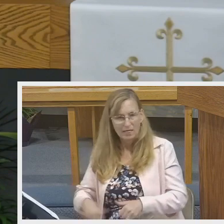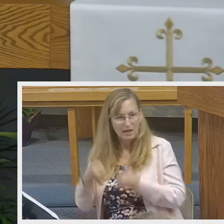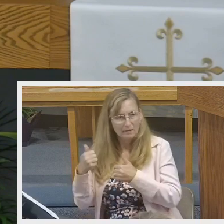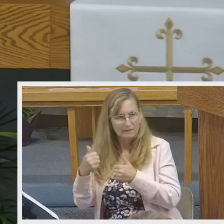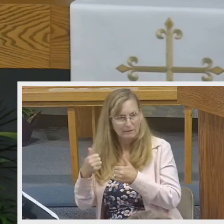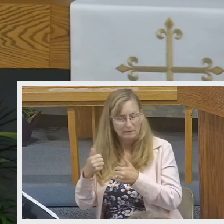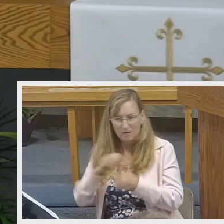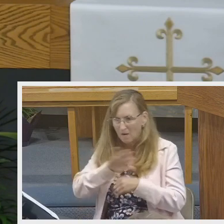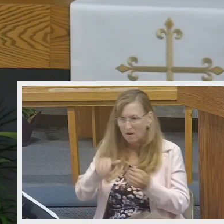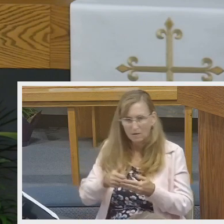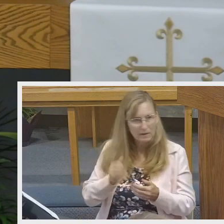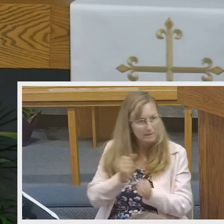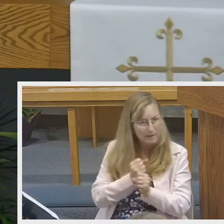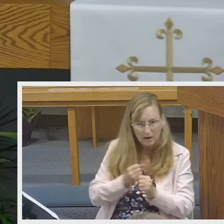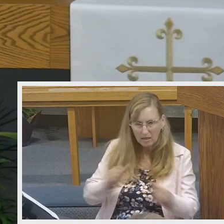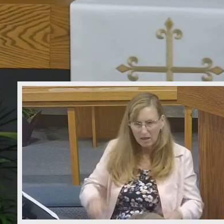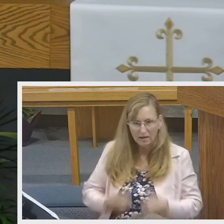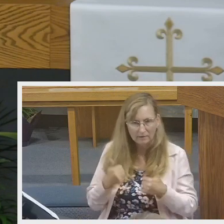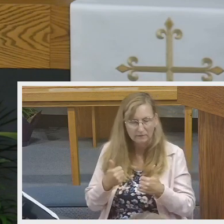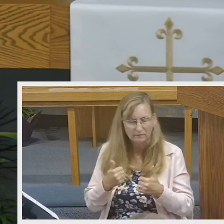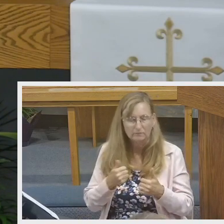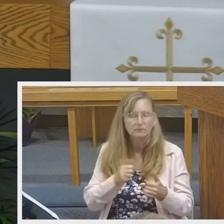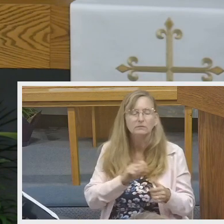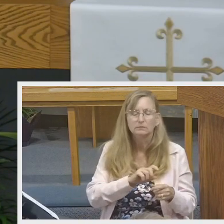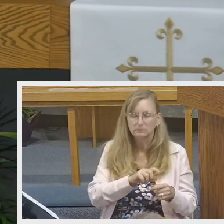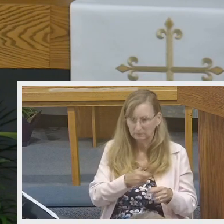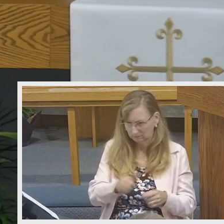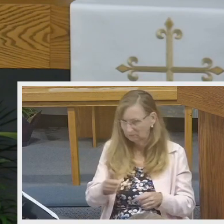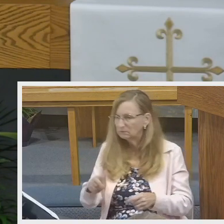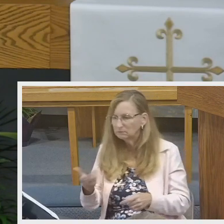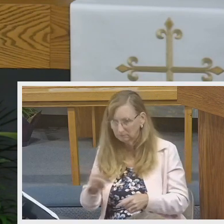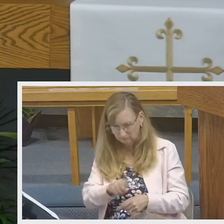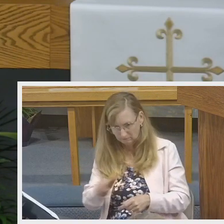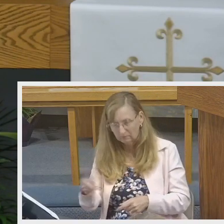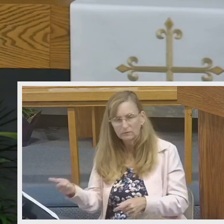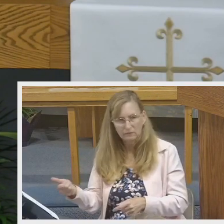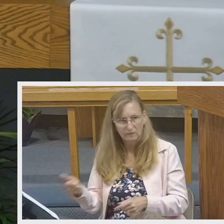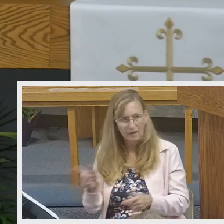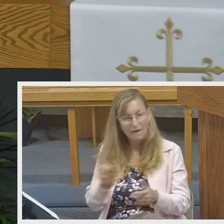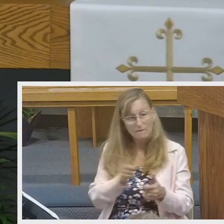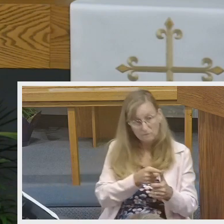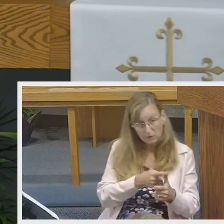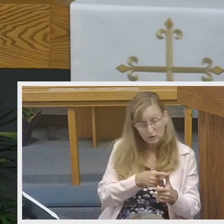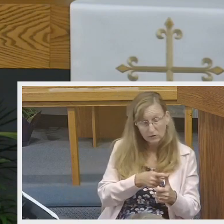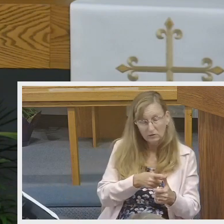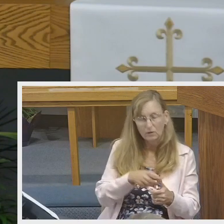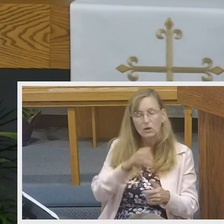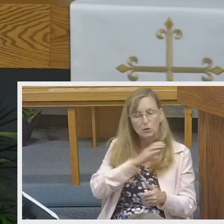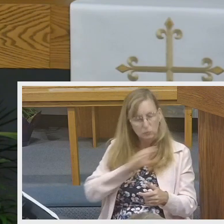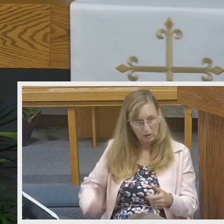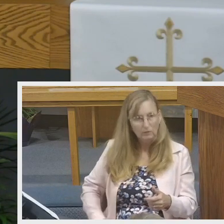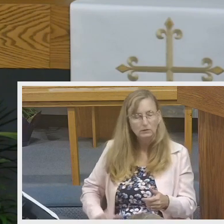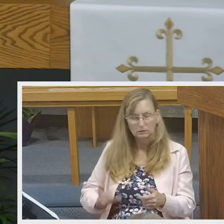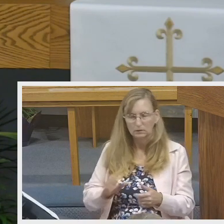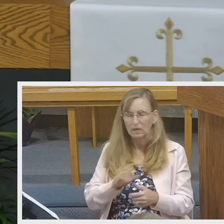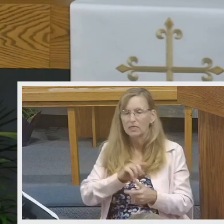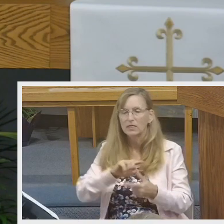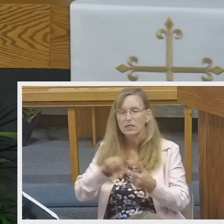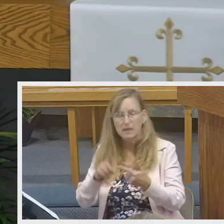alive. But each in turn, Christ the first fruits, then when he comes, those who belong to